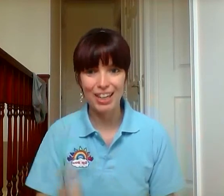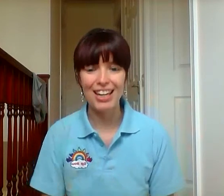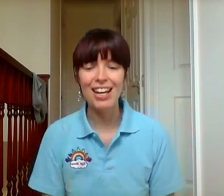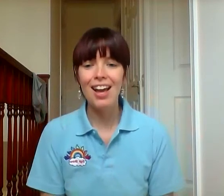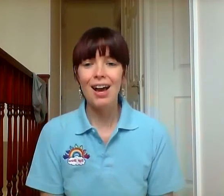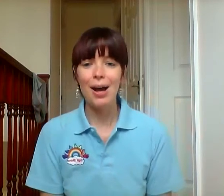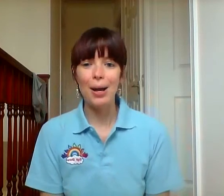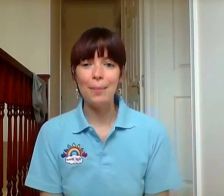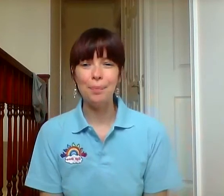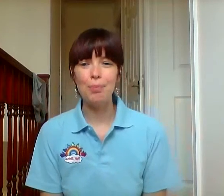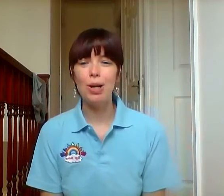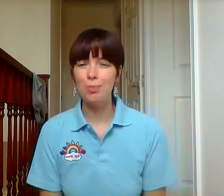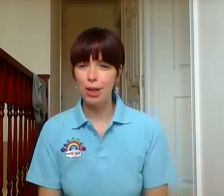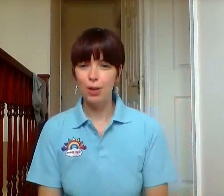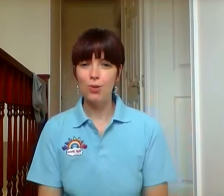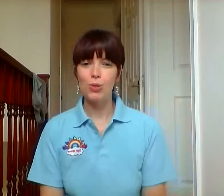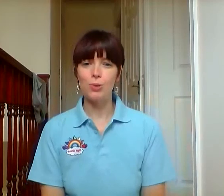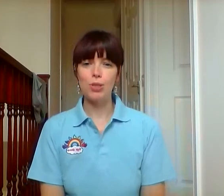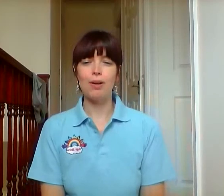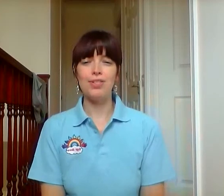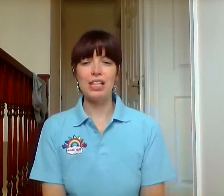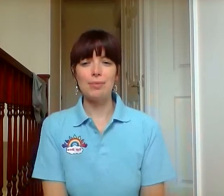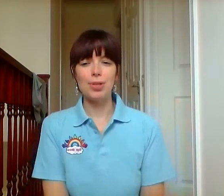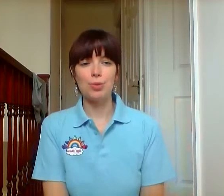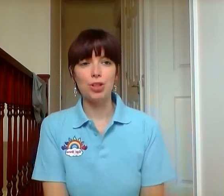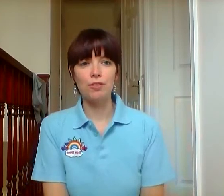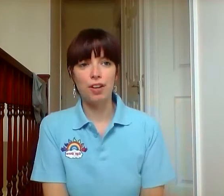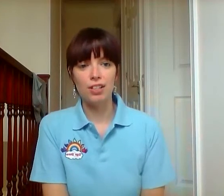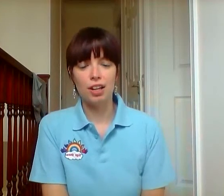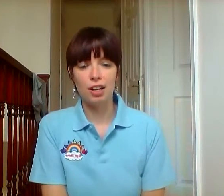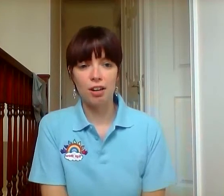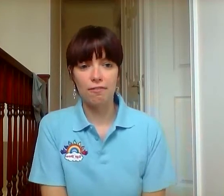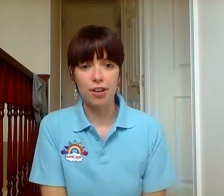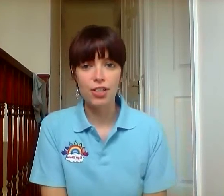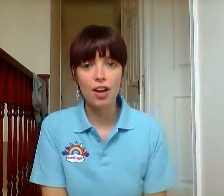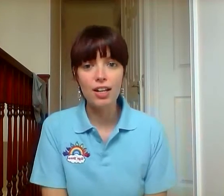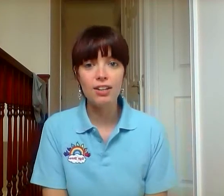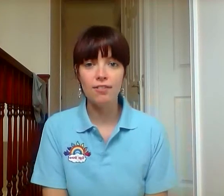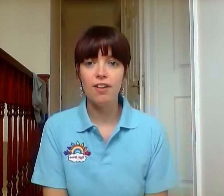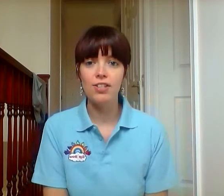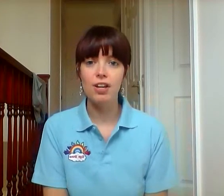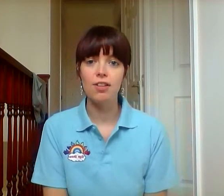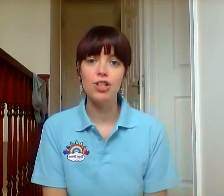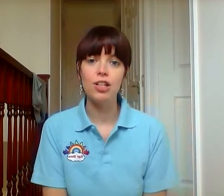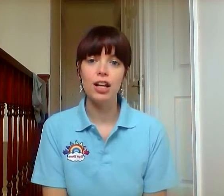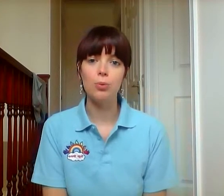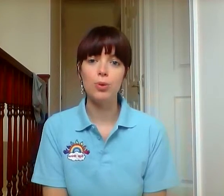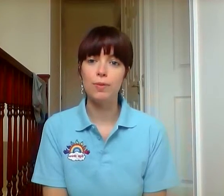in. My own daughter was about 6 months when she first learned her first sign. The first sign that she learned was for